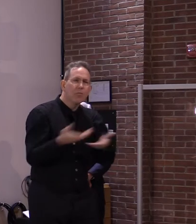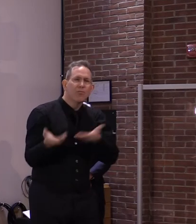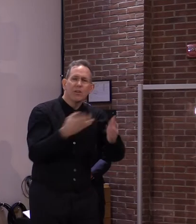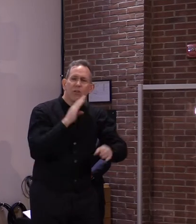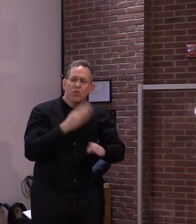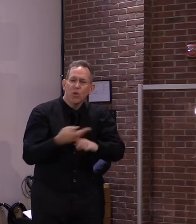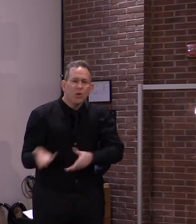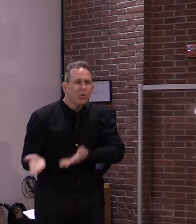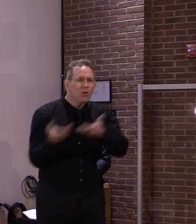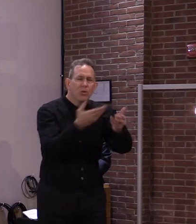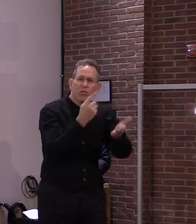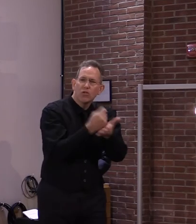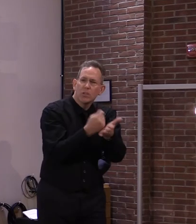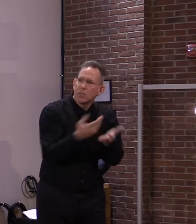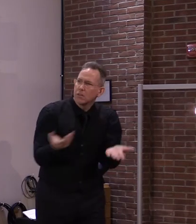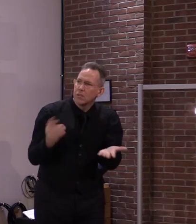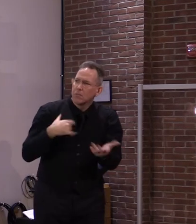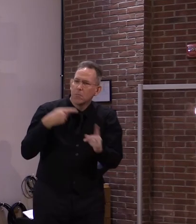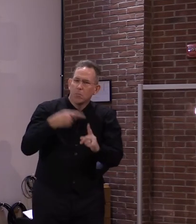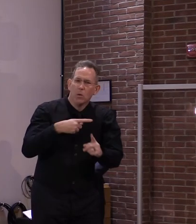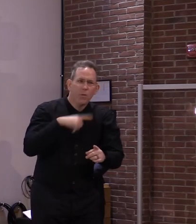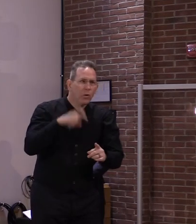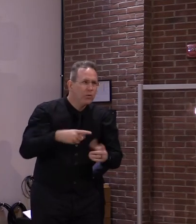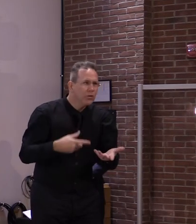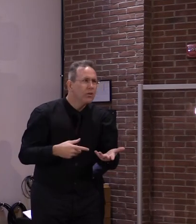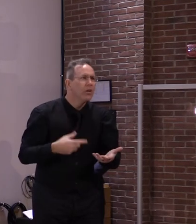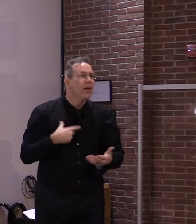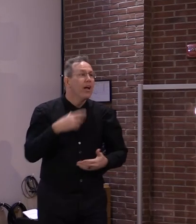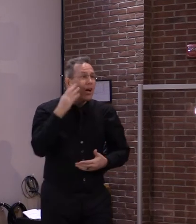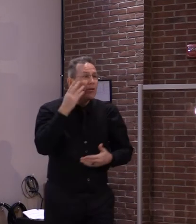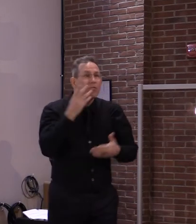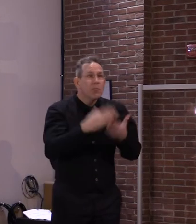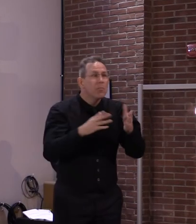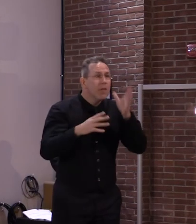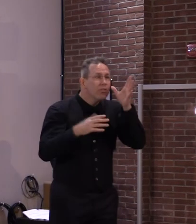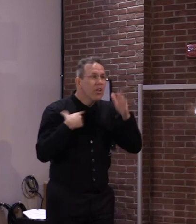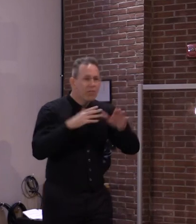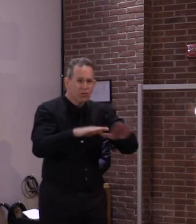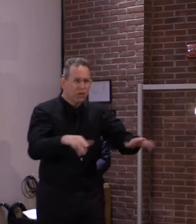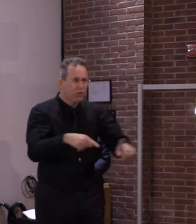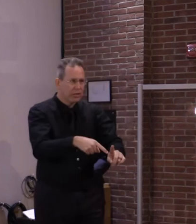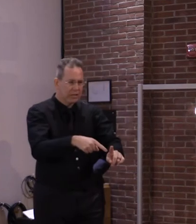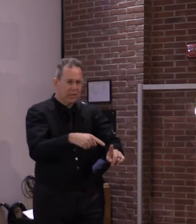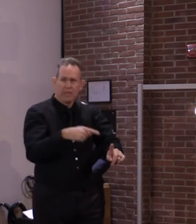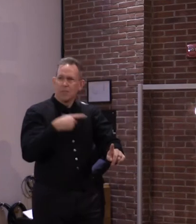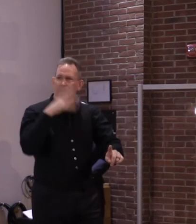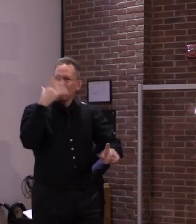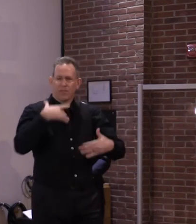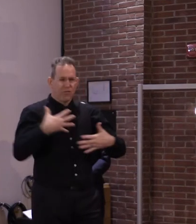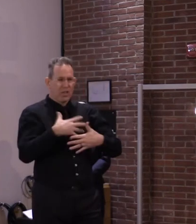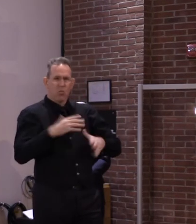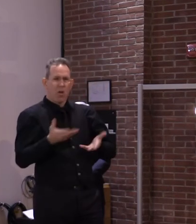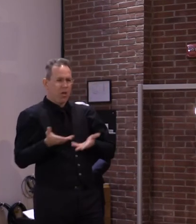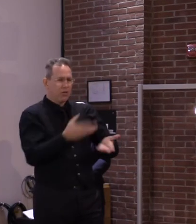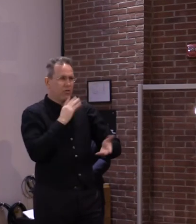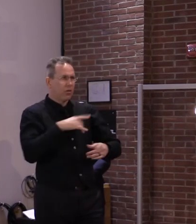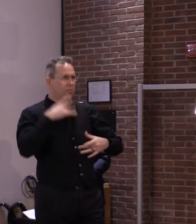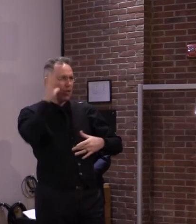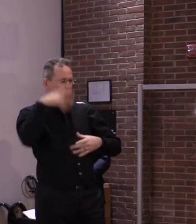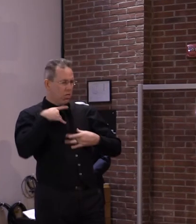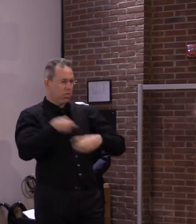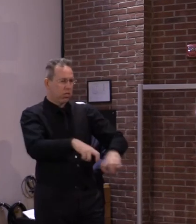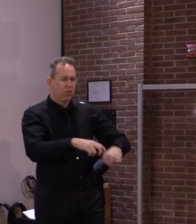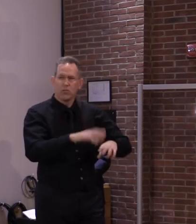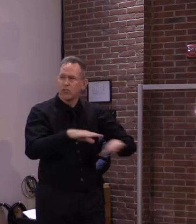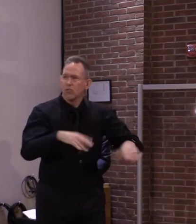considered as part of a group following you know the um vulnerable individuals or something like that right so the